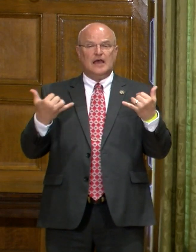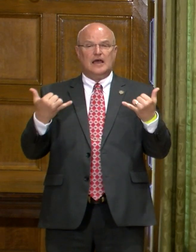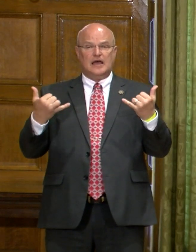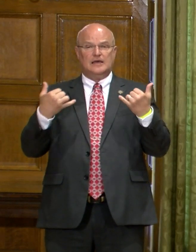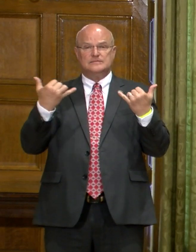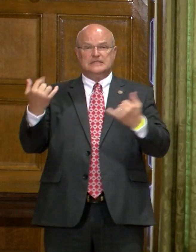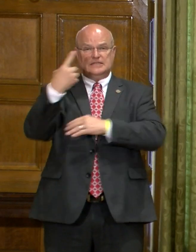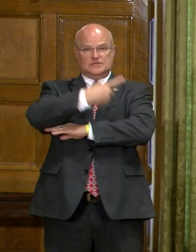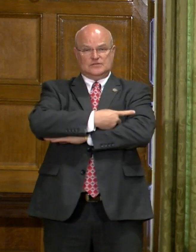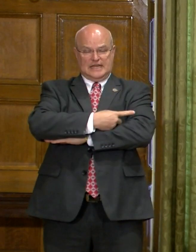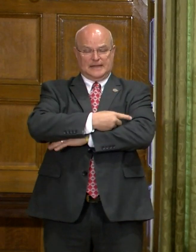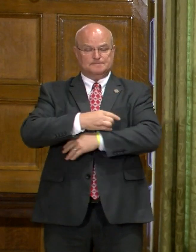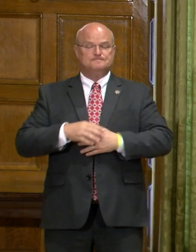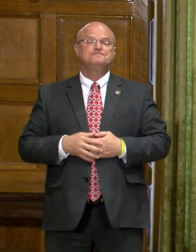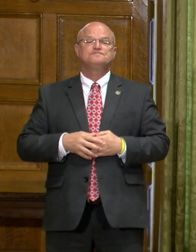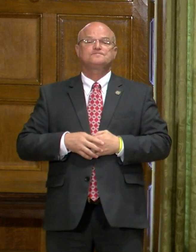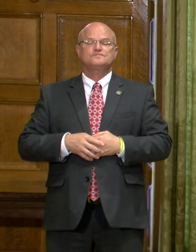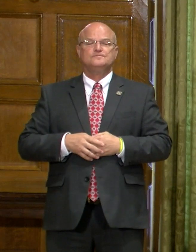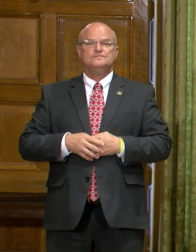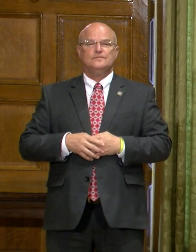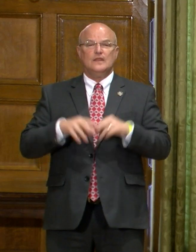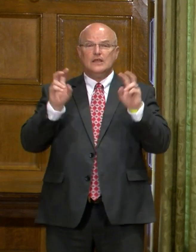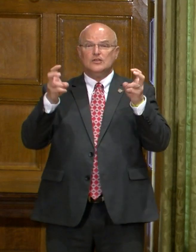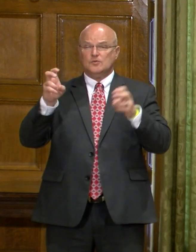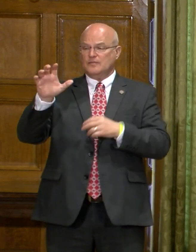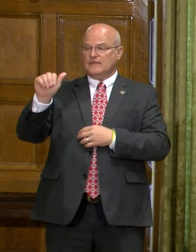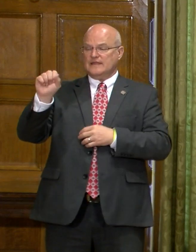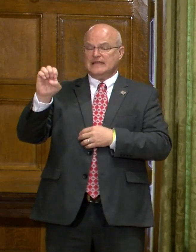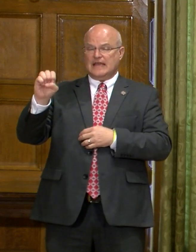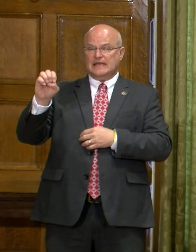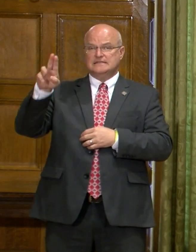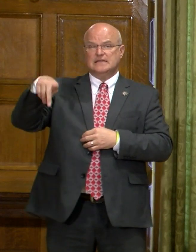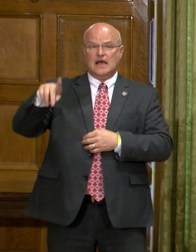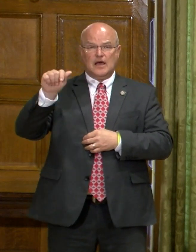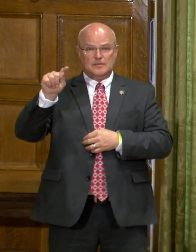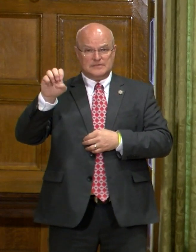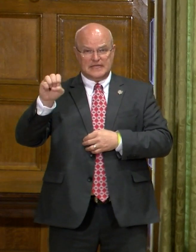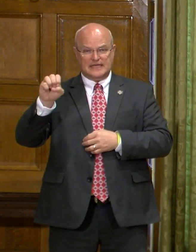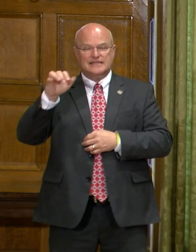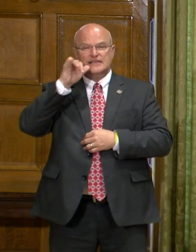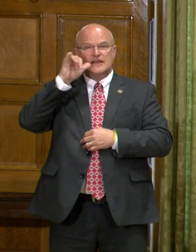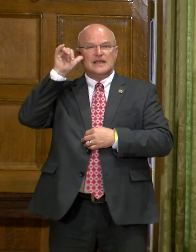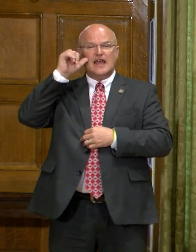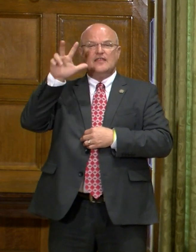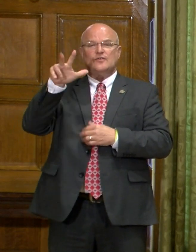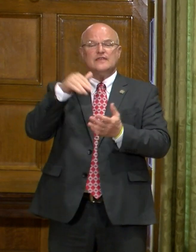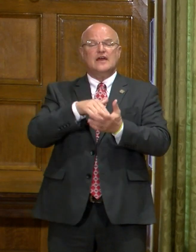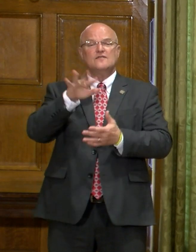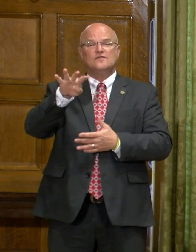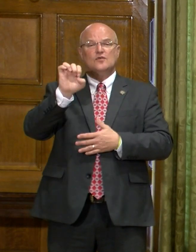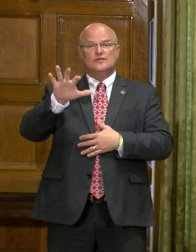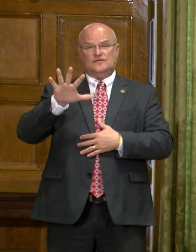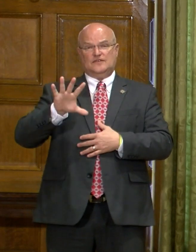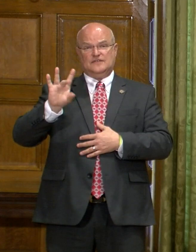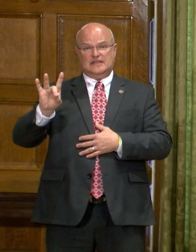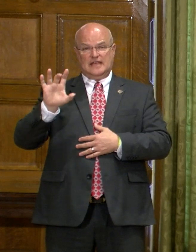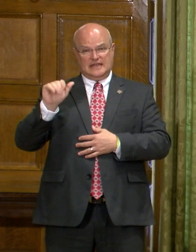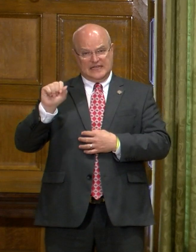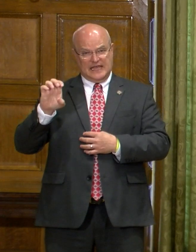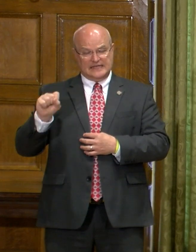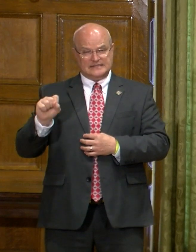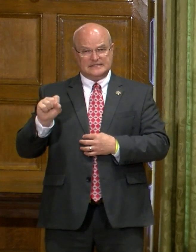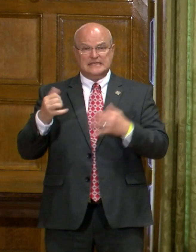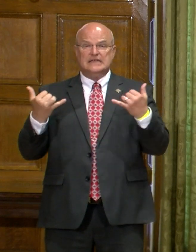today. In terms of the case update, yesterday we had 3,458